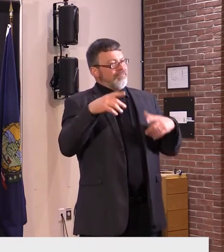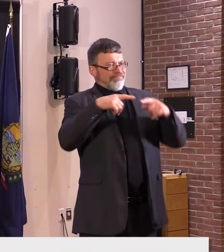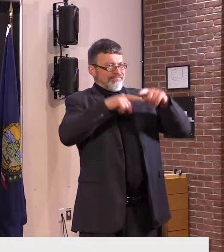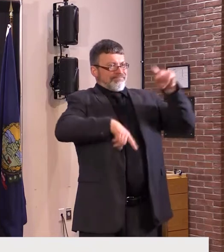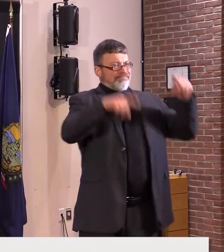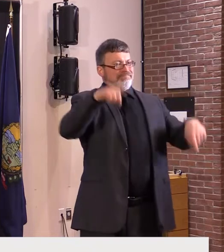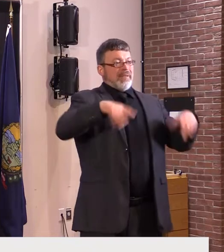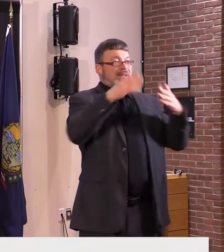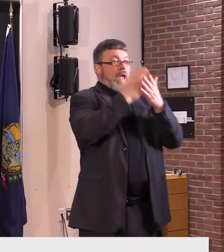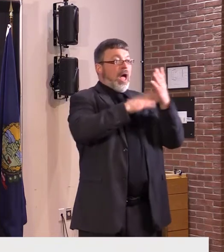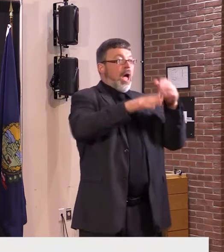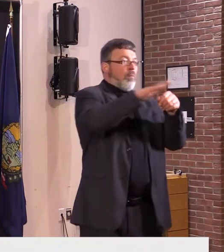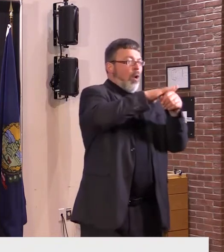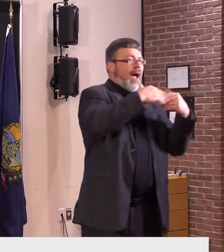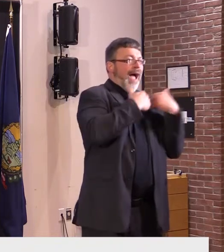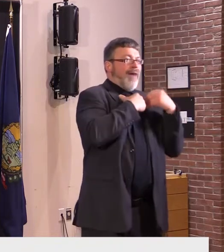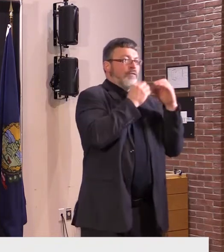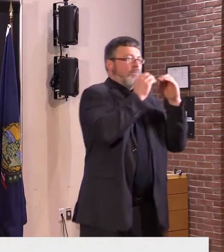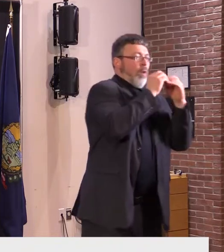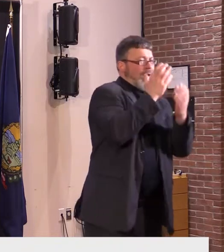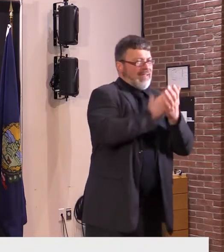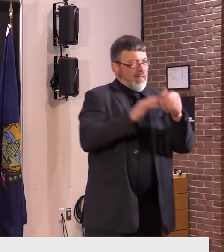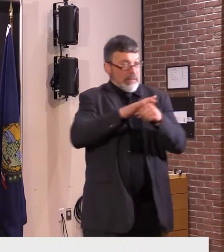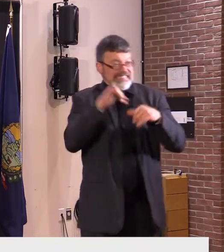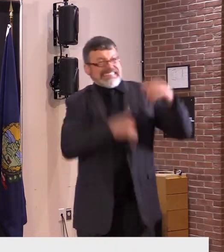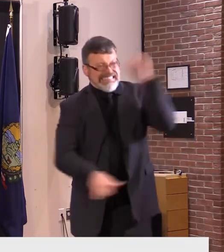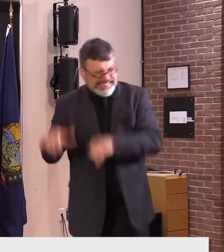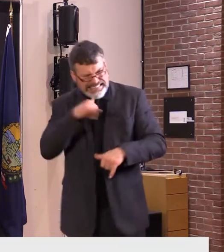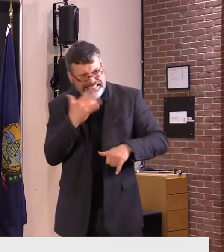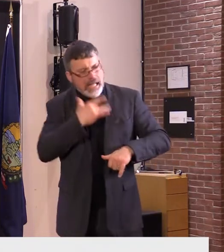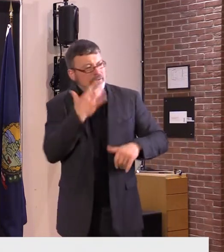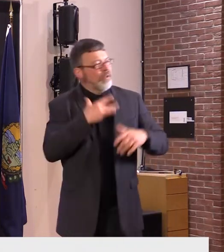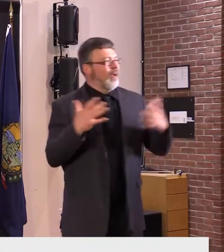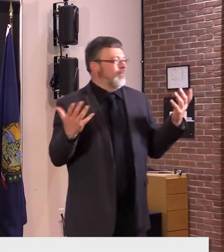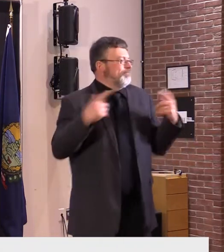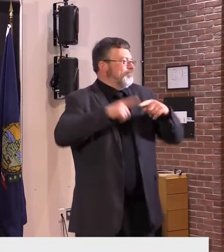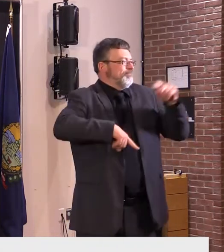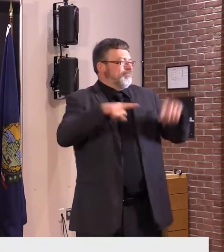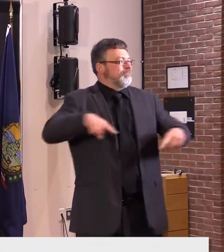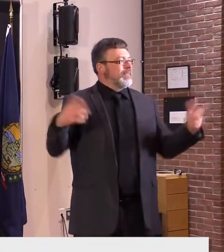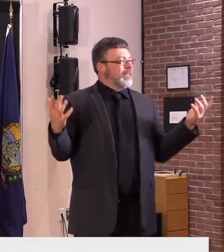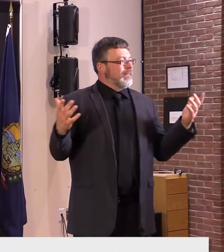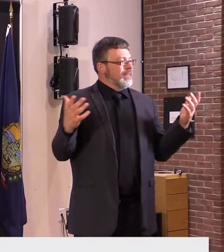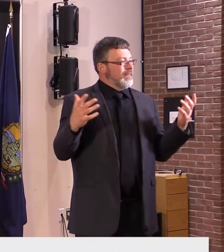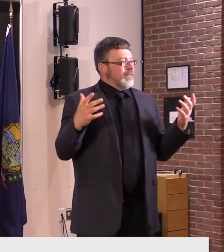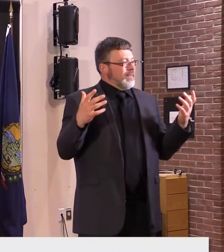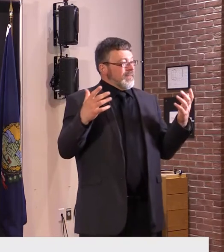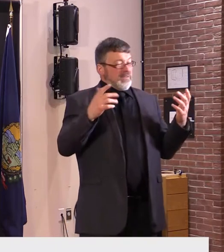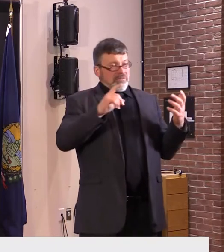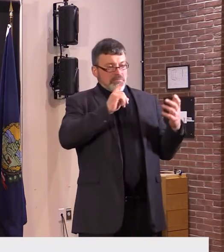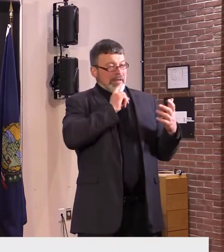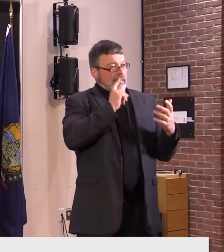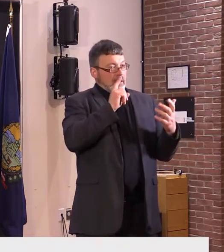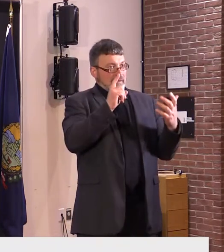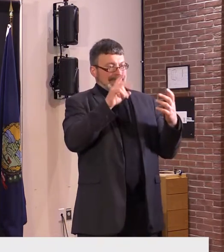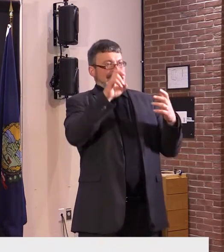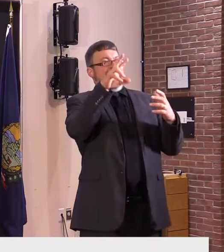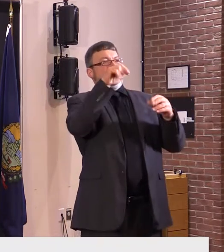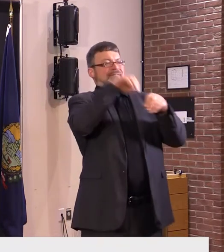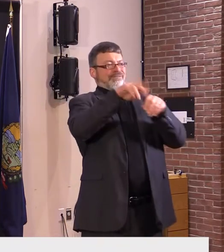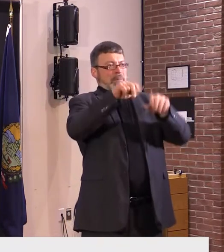and in every community, everywhere in every state. But the consistency is there's a shortage, but some are affected more than